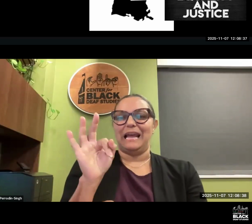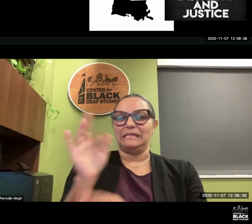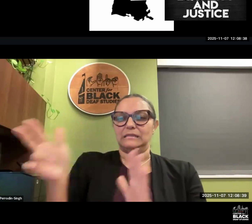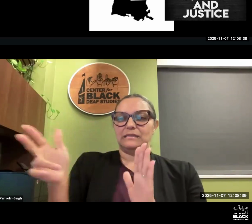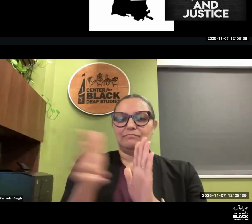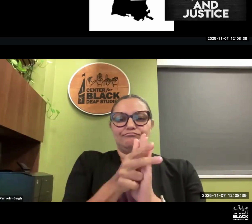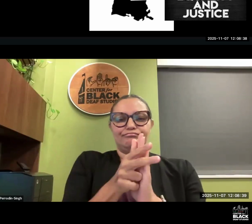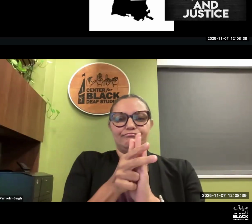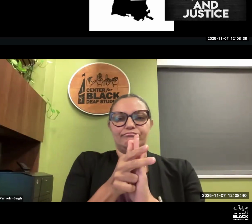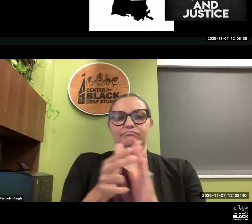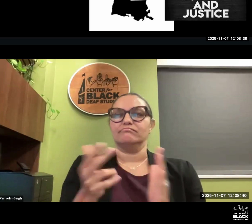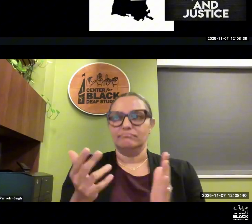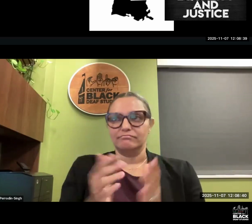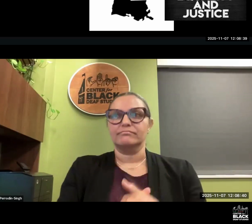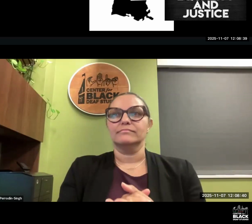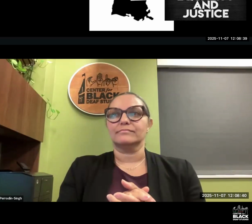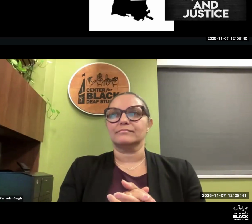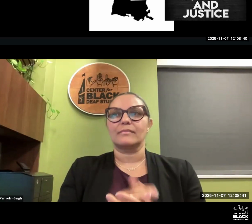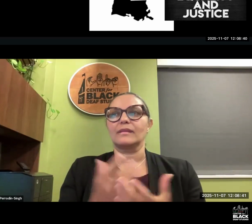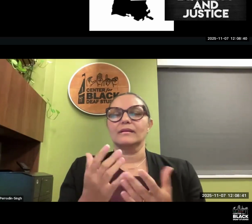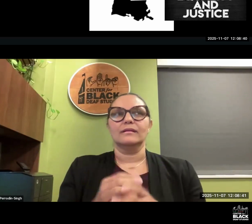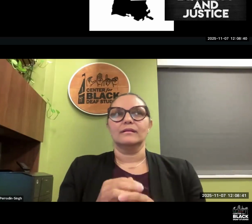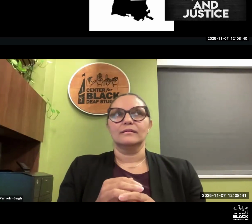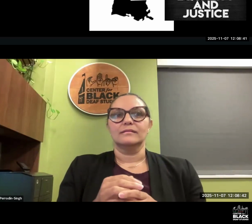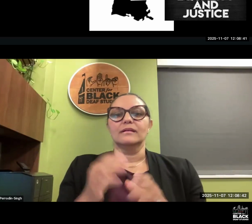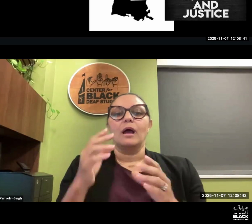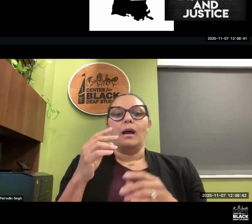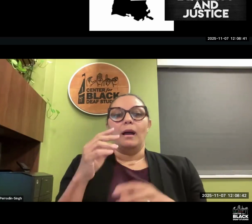time period, had existed long before